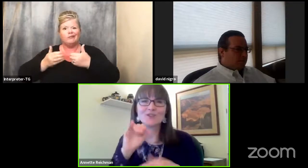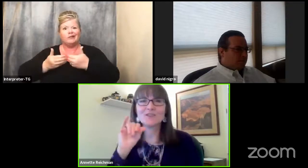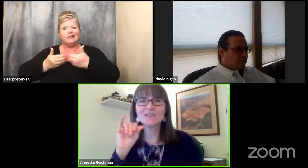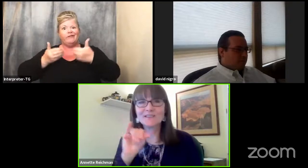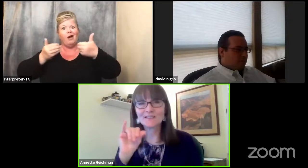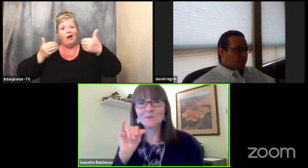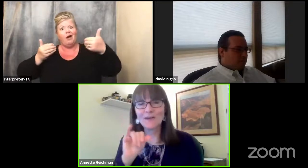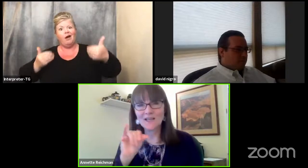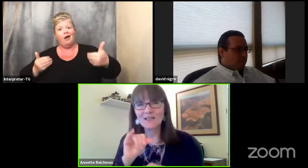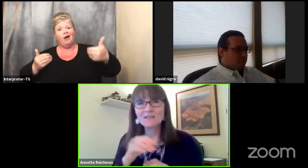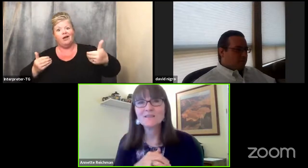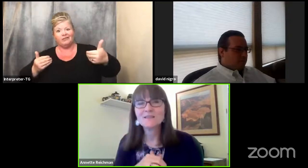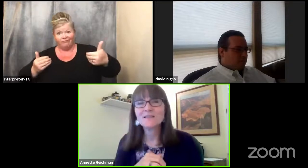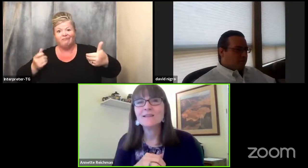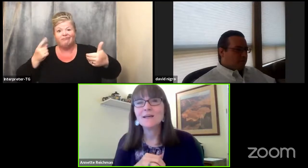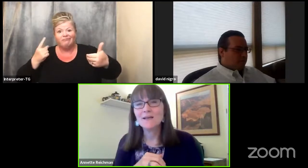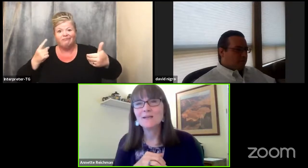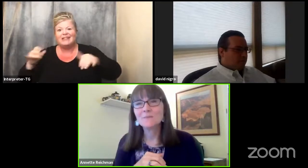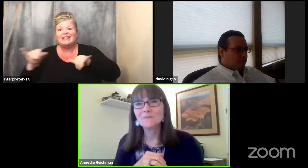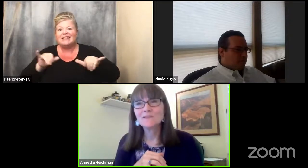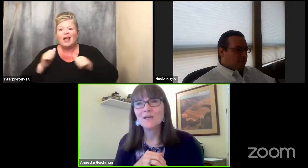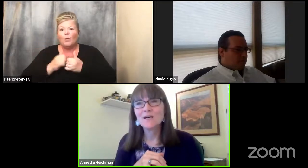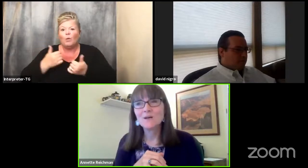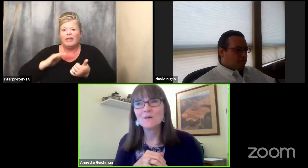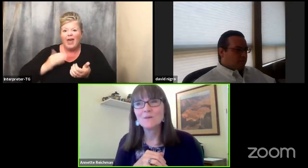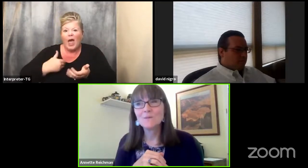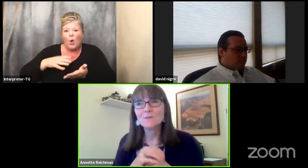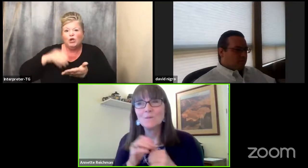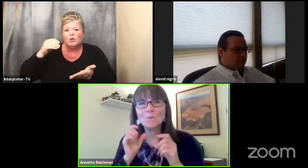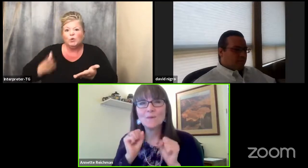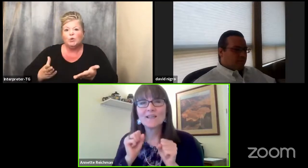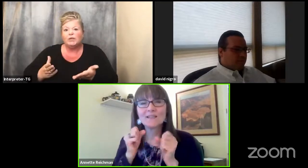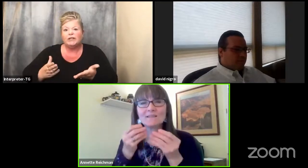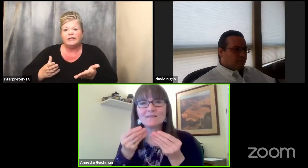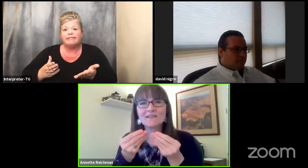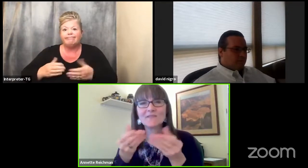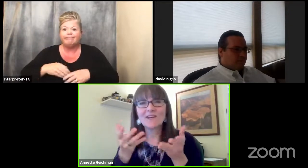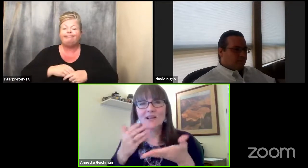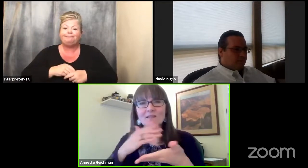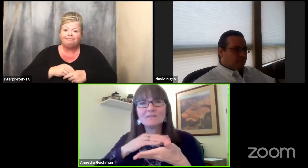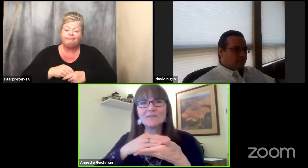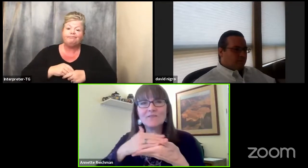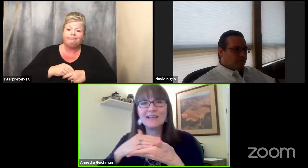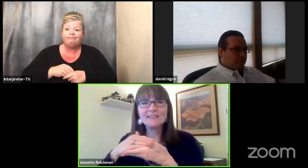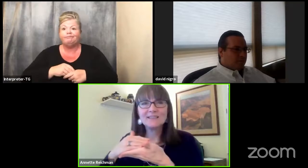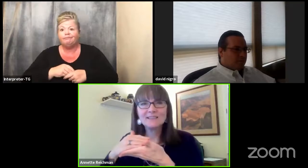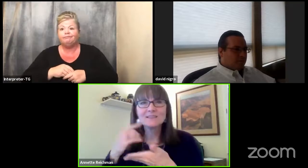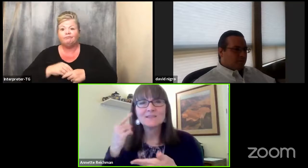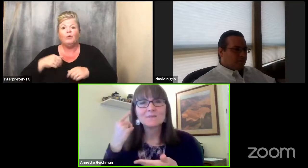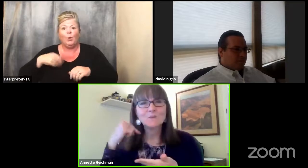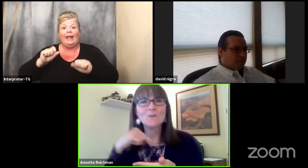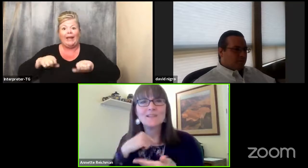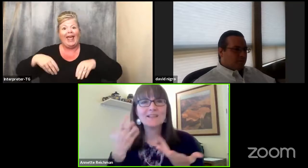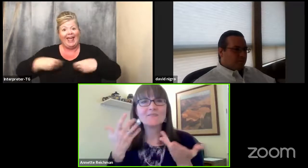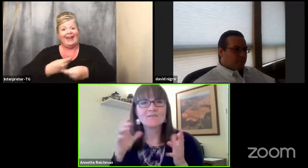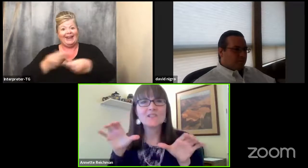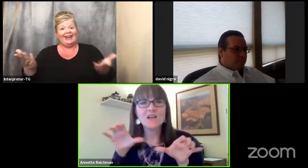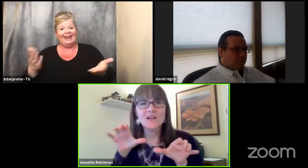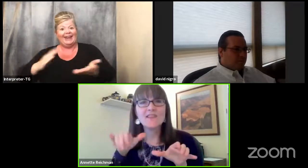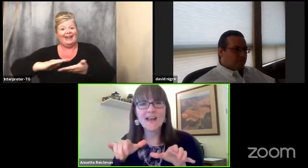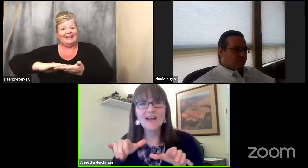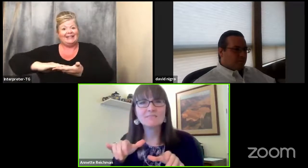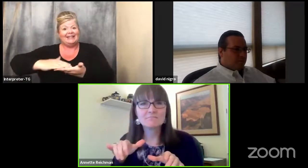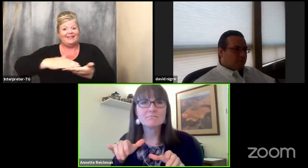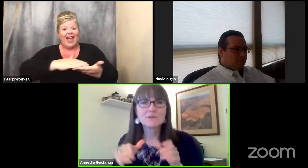of our students as well. So we can give out devices. We